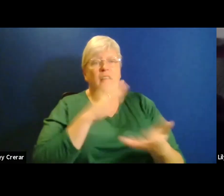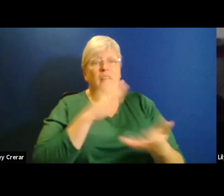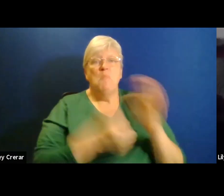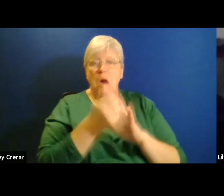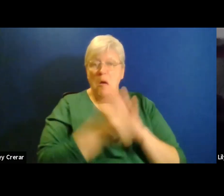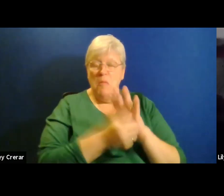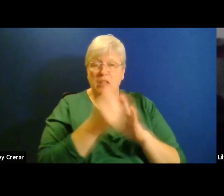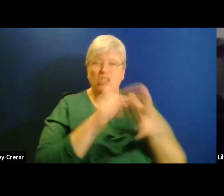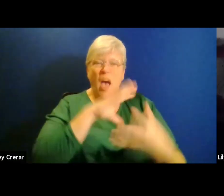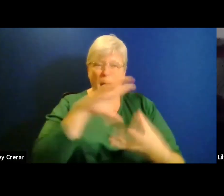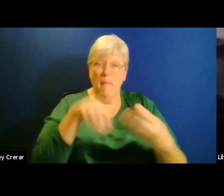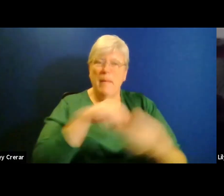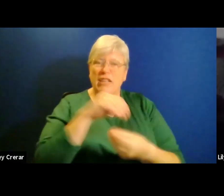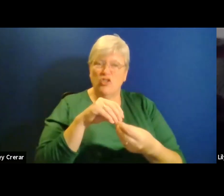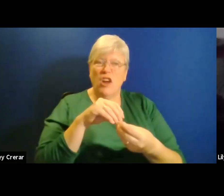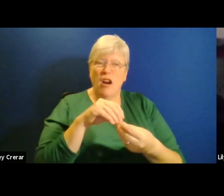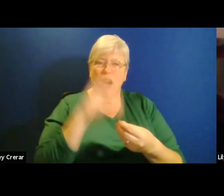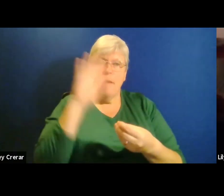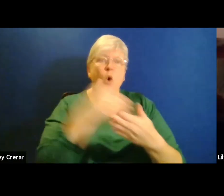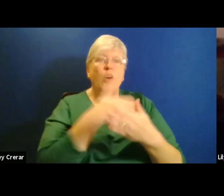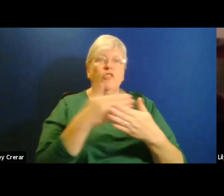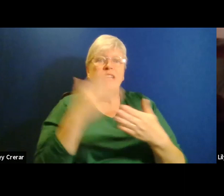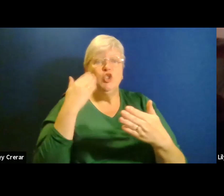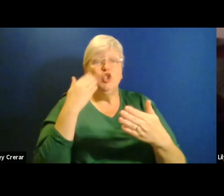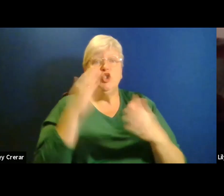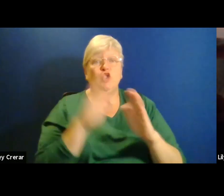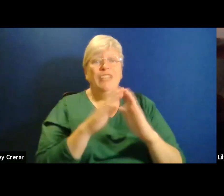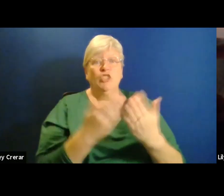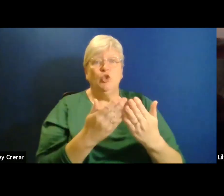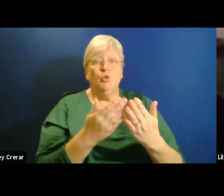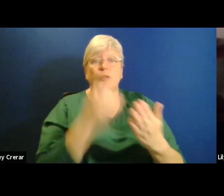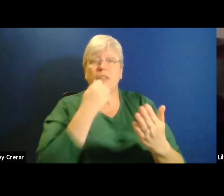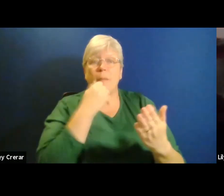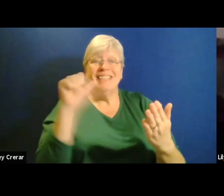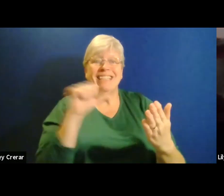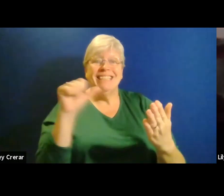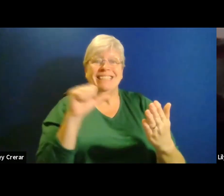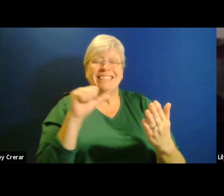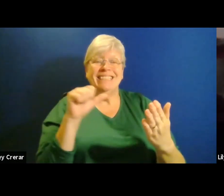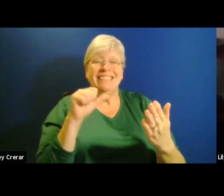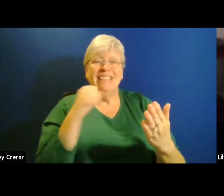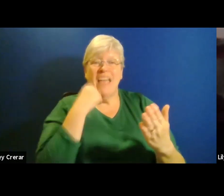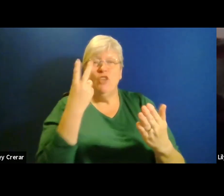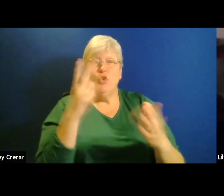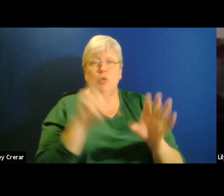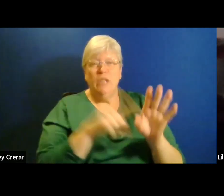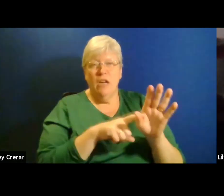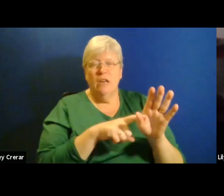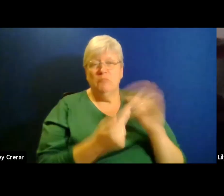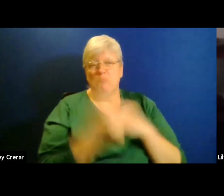visual arts. This was our most recent issue, issue 16, which was published back in May of this